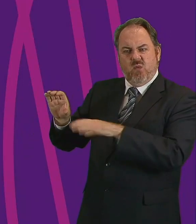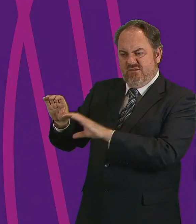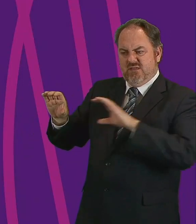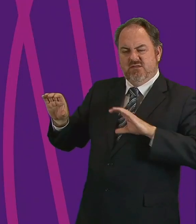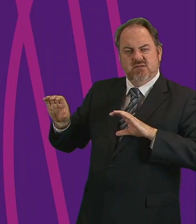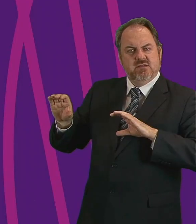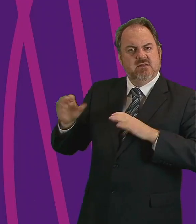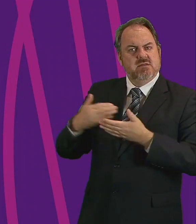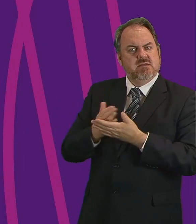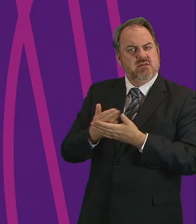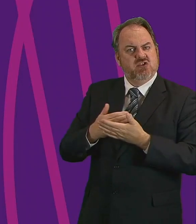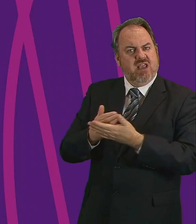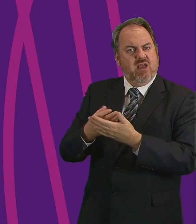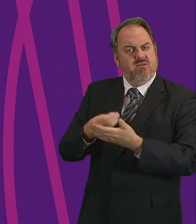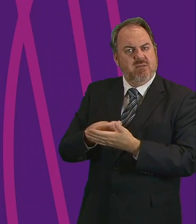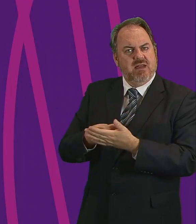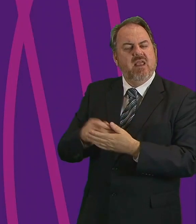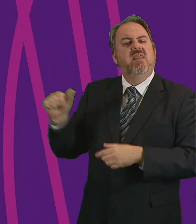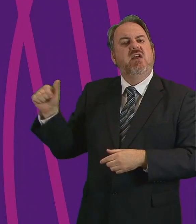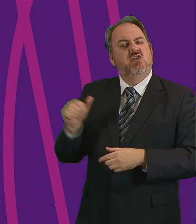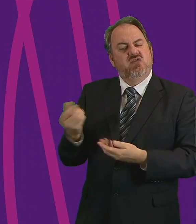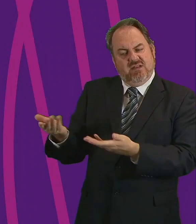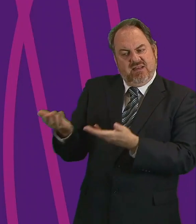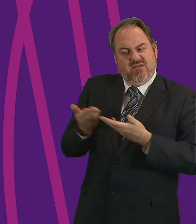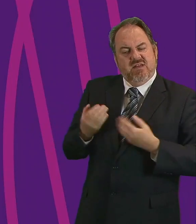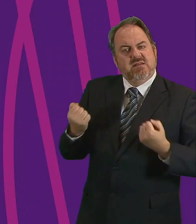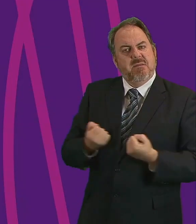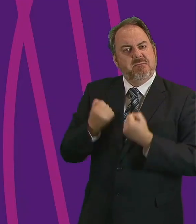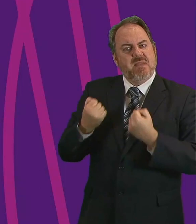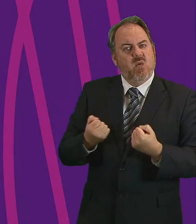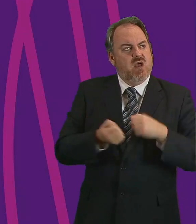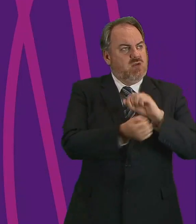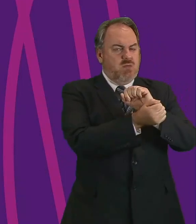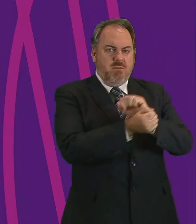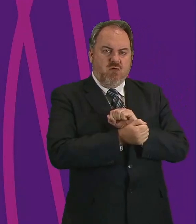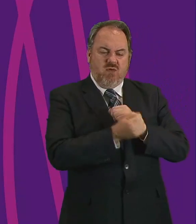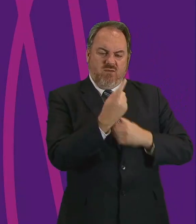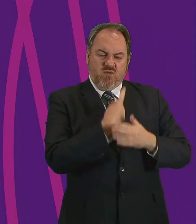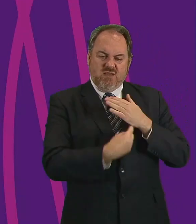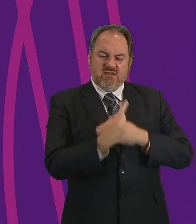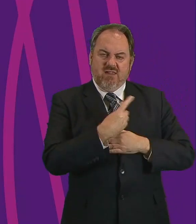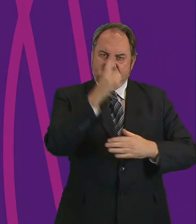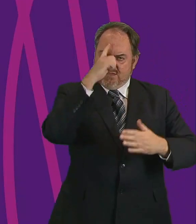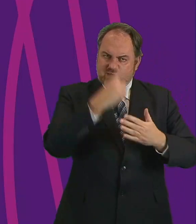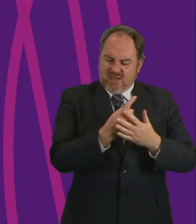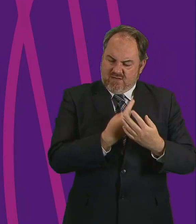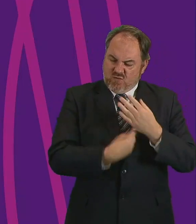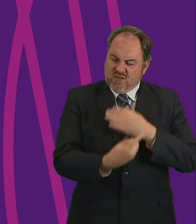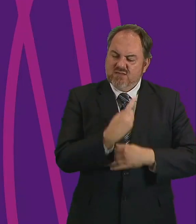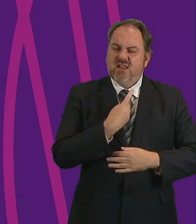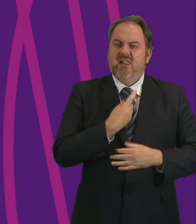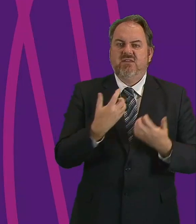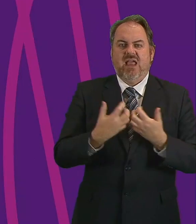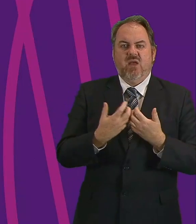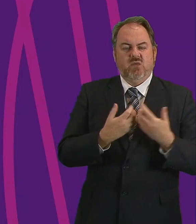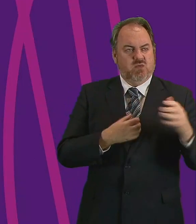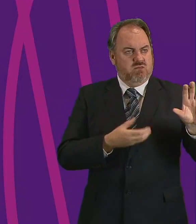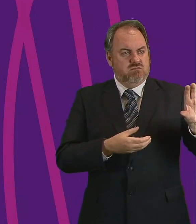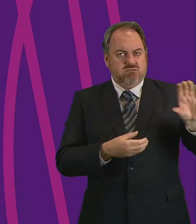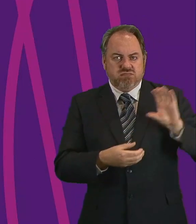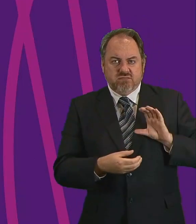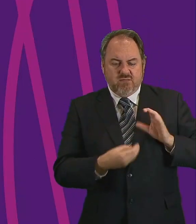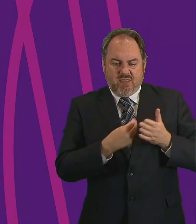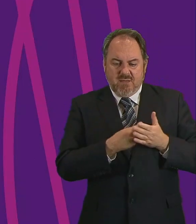our constituents. The fiscal framework has been spoken about already, and the political points have certainly been